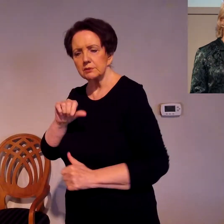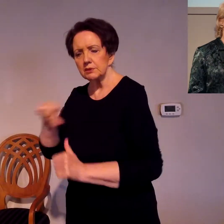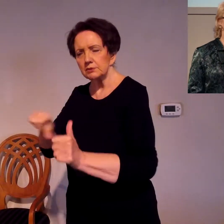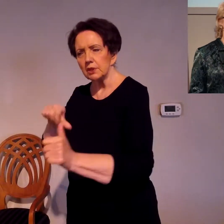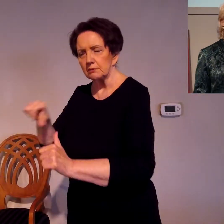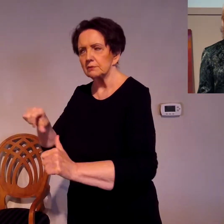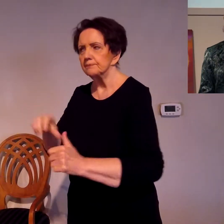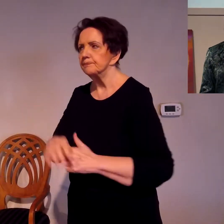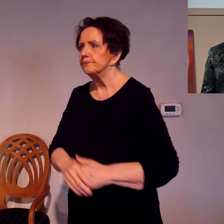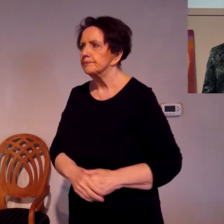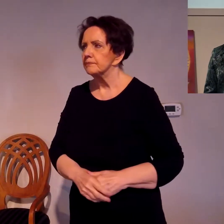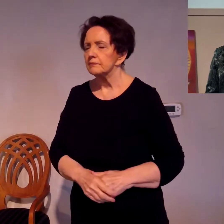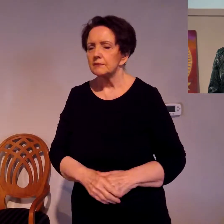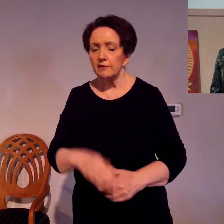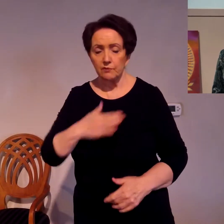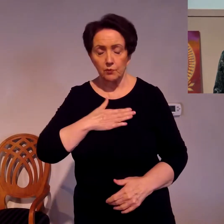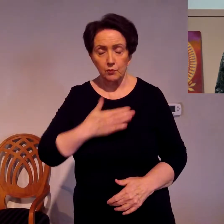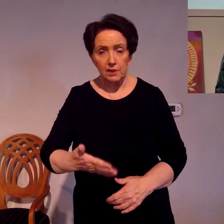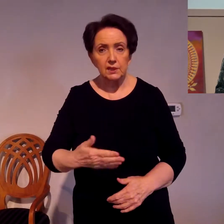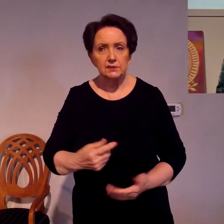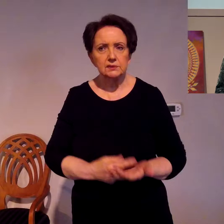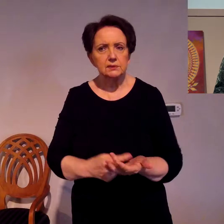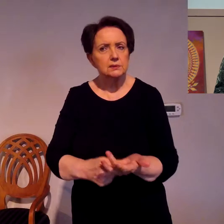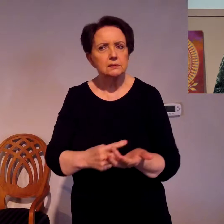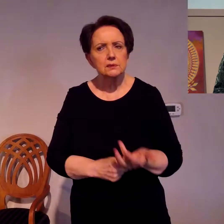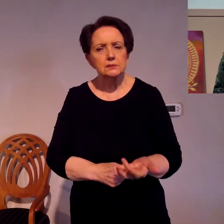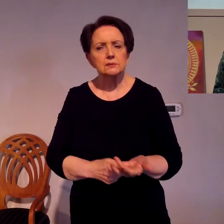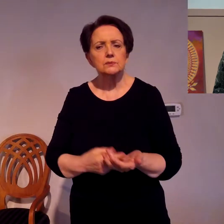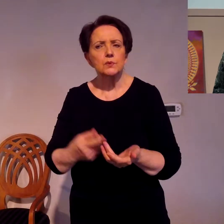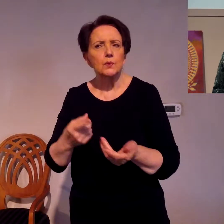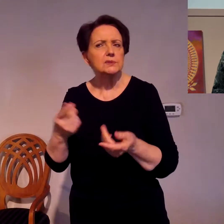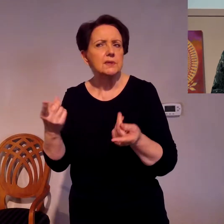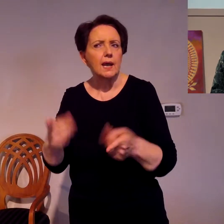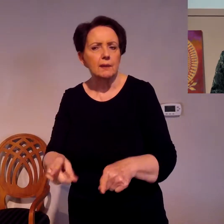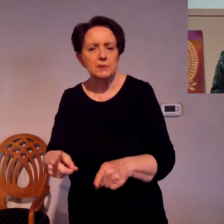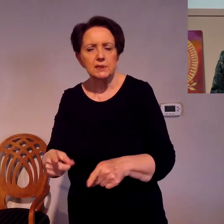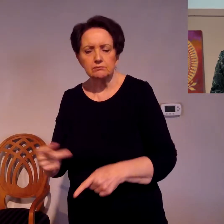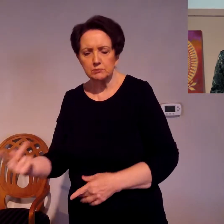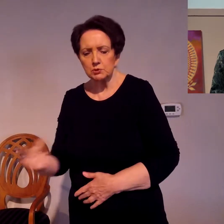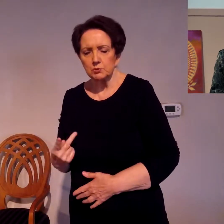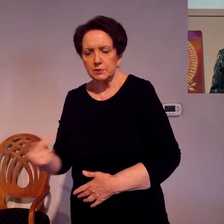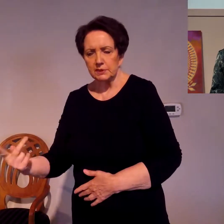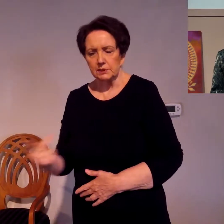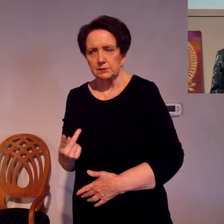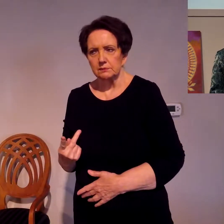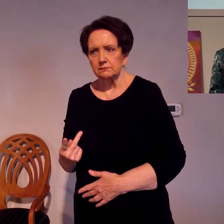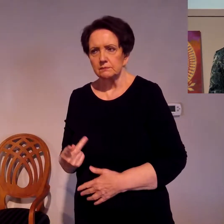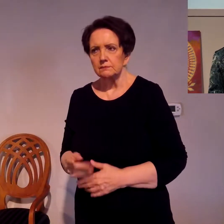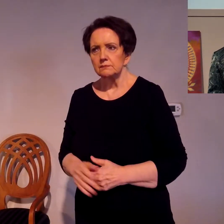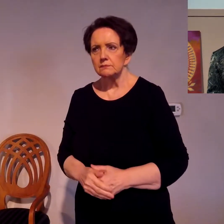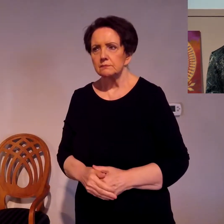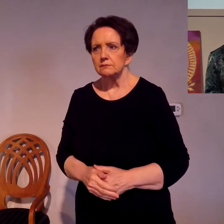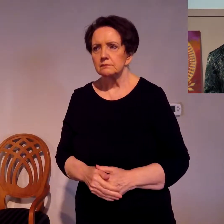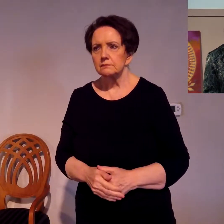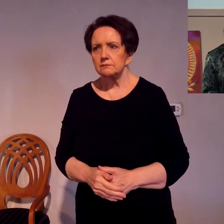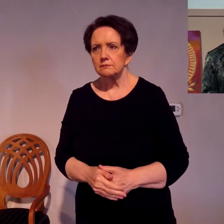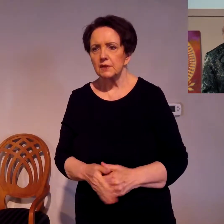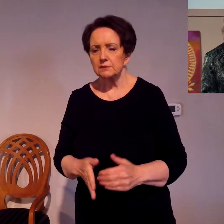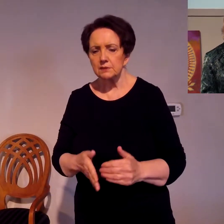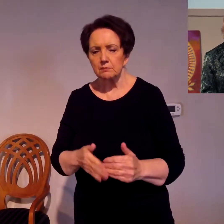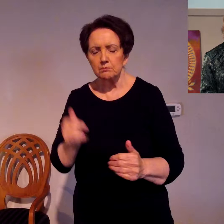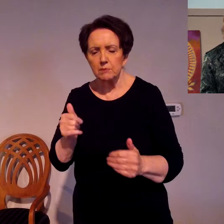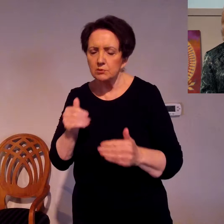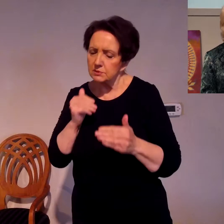form. When we are willing to talk about what's going on between us, it is the most intimate form